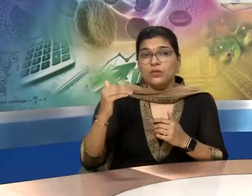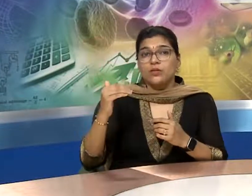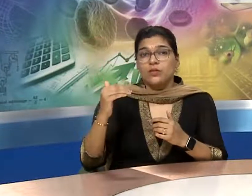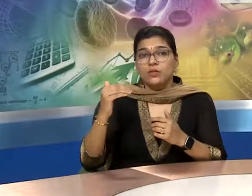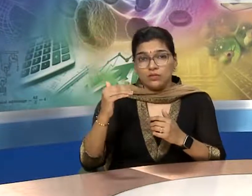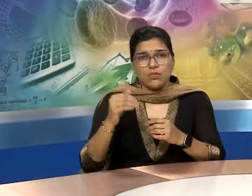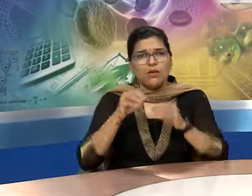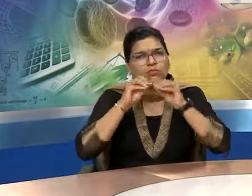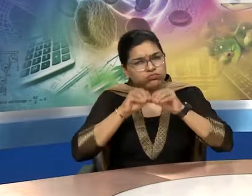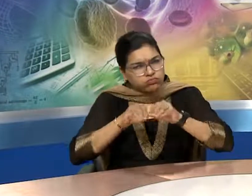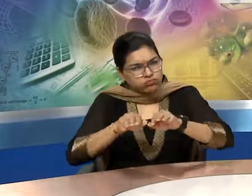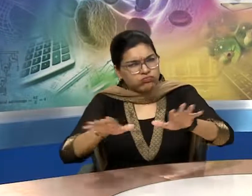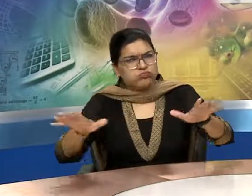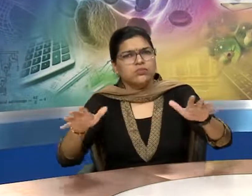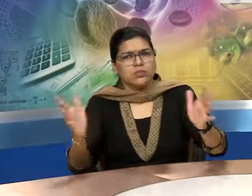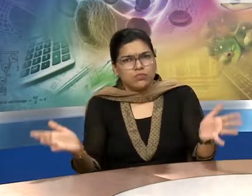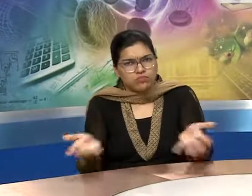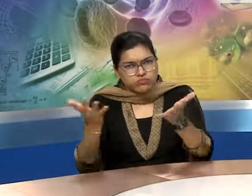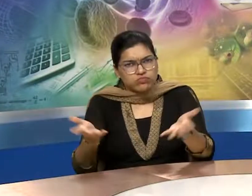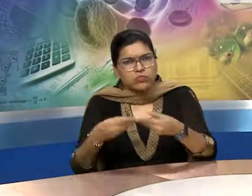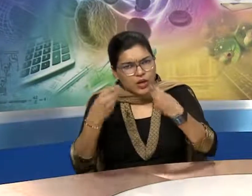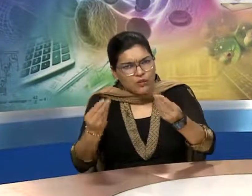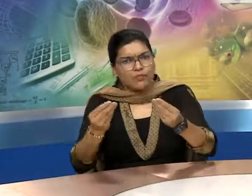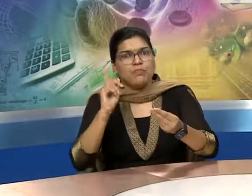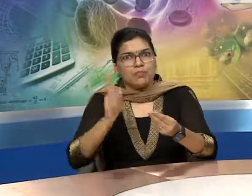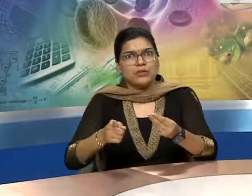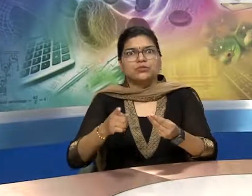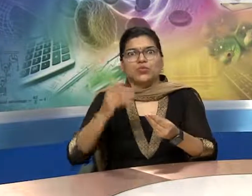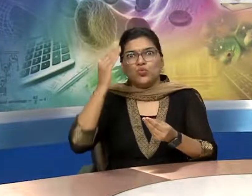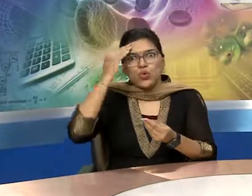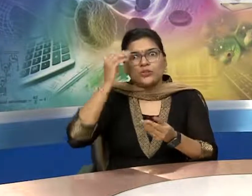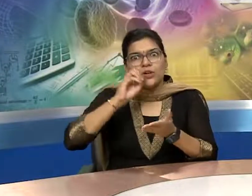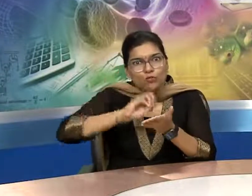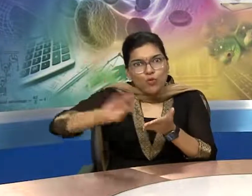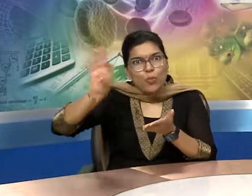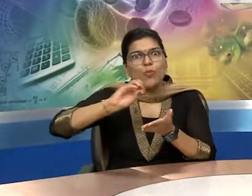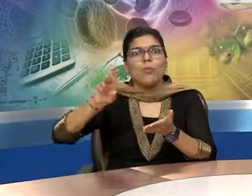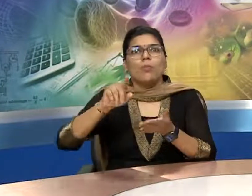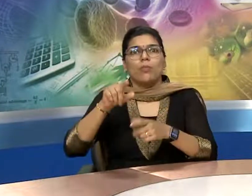The next point which we just discussed was that it